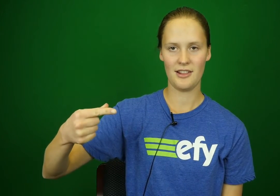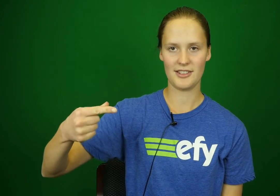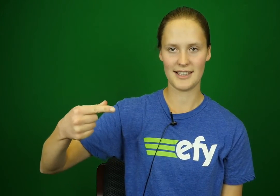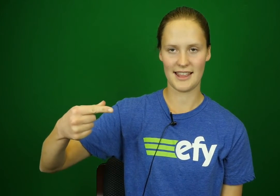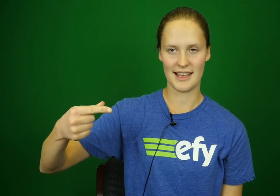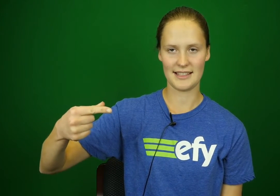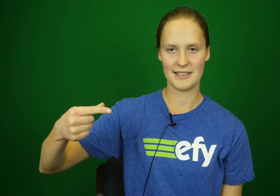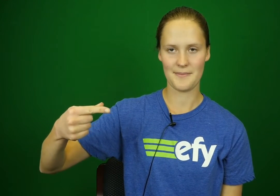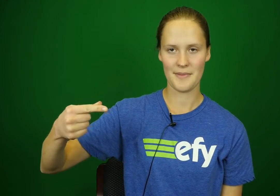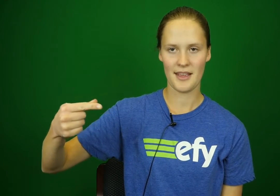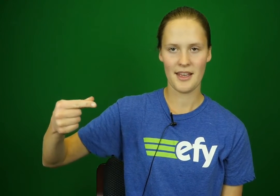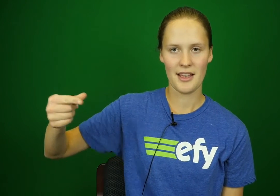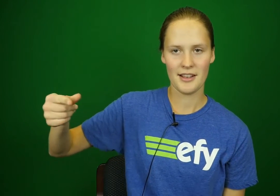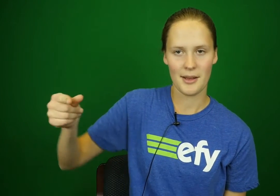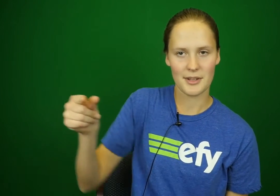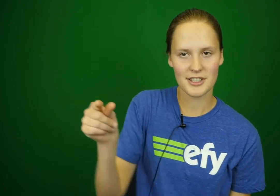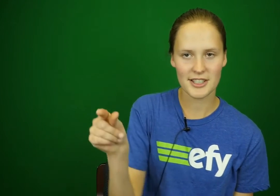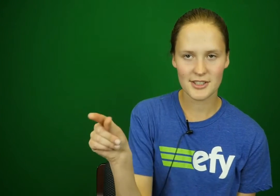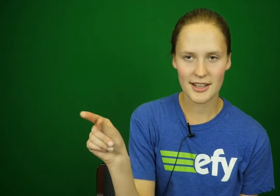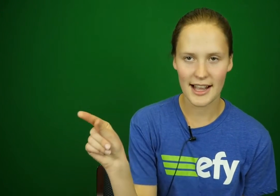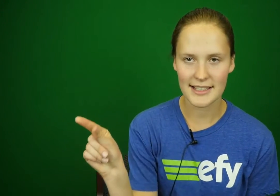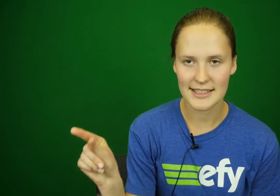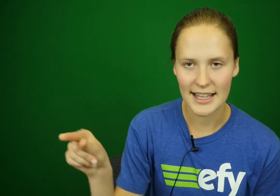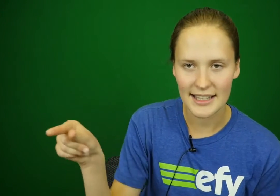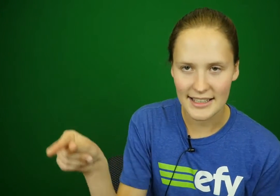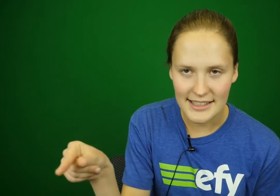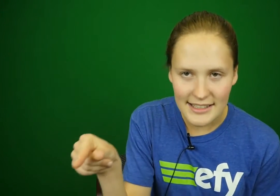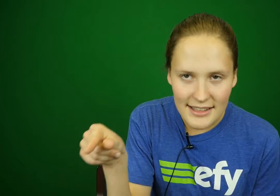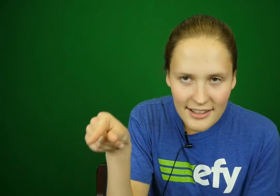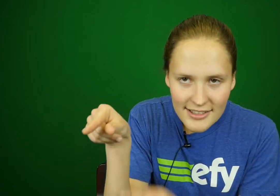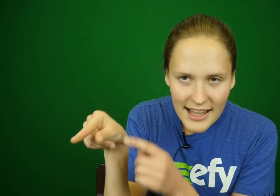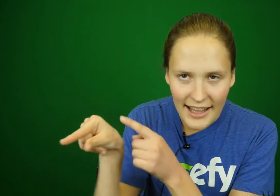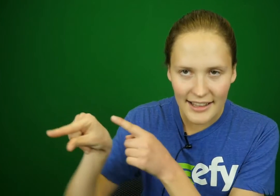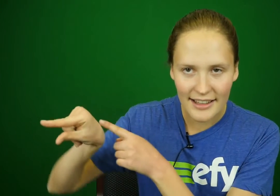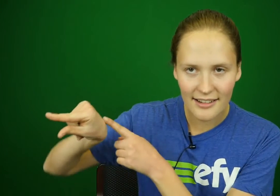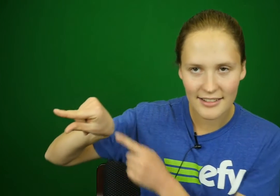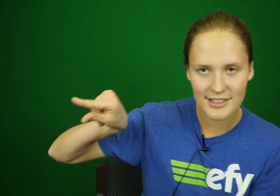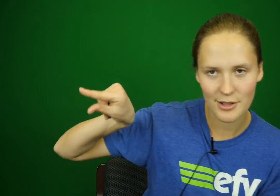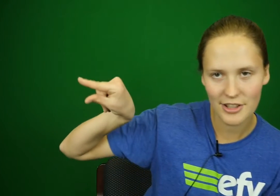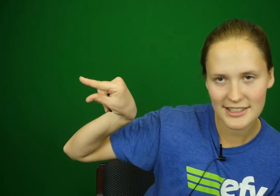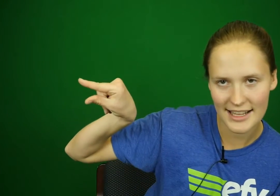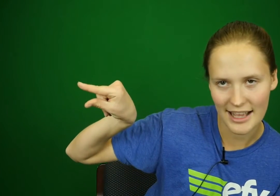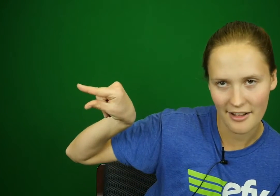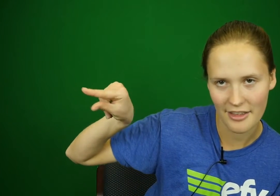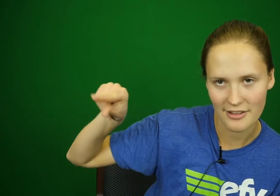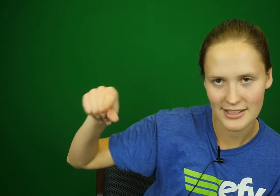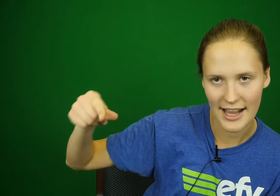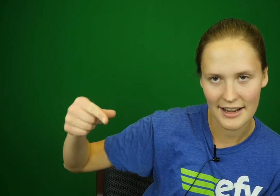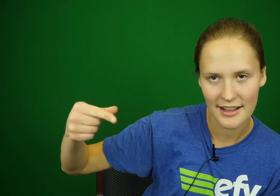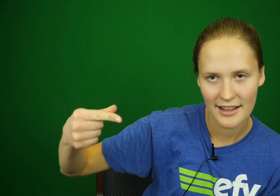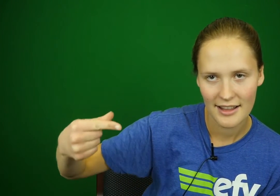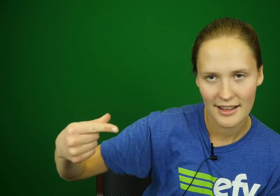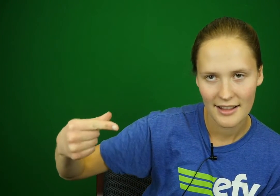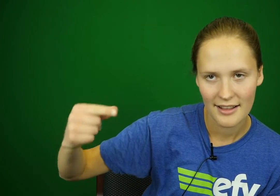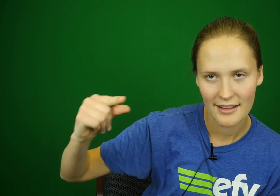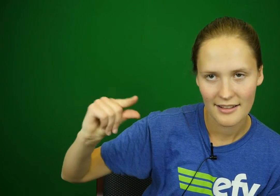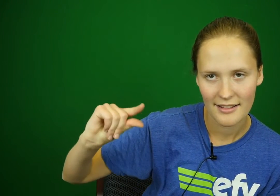looks like this. I'm going to turn it so you can kind of see it. There's like a little, so it looks like that on the other side.